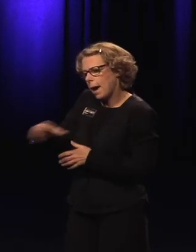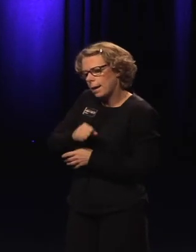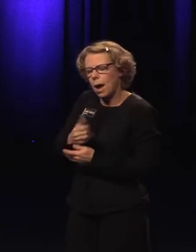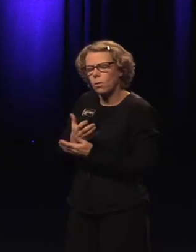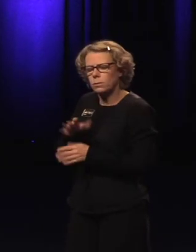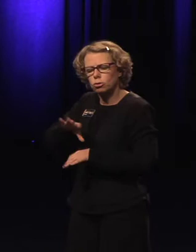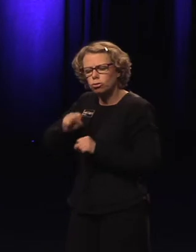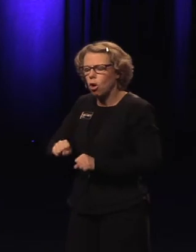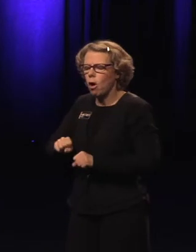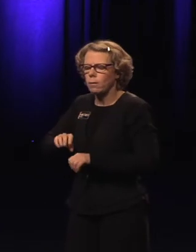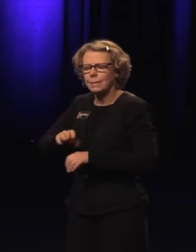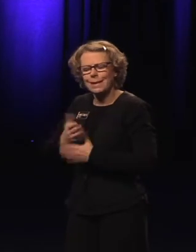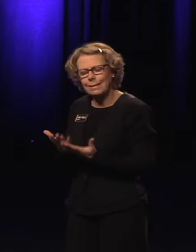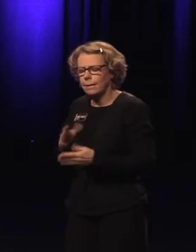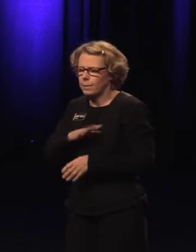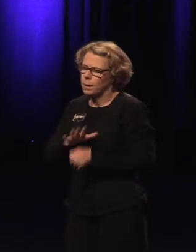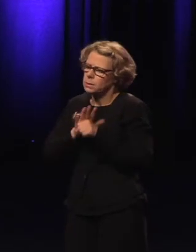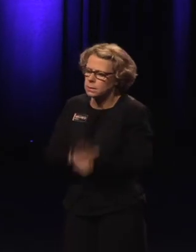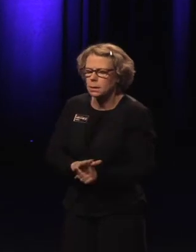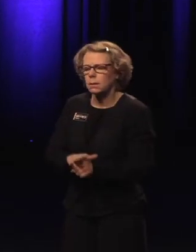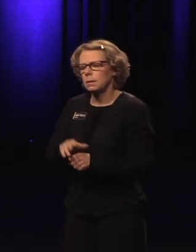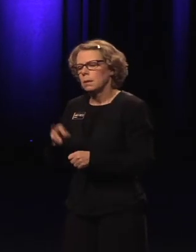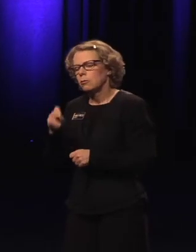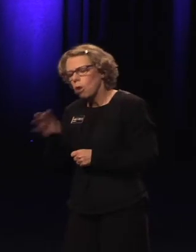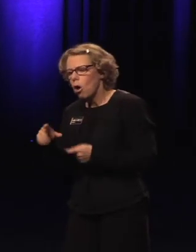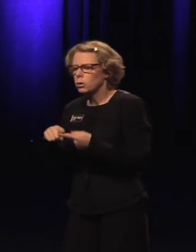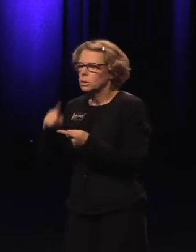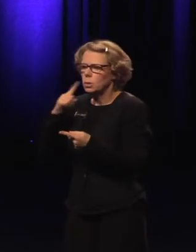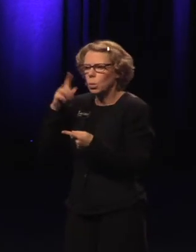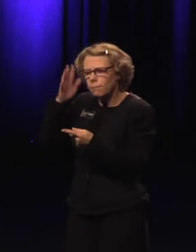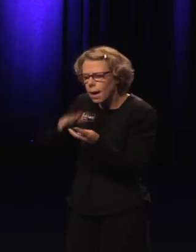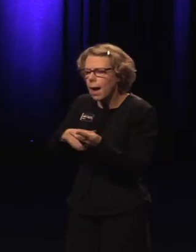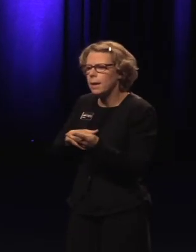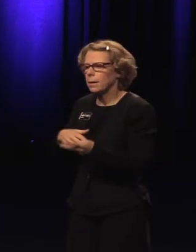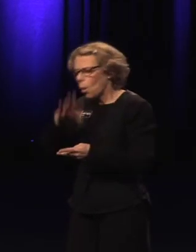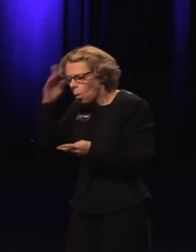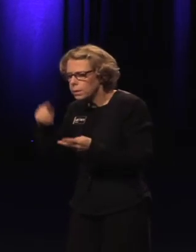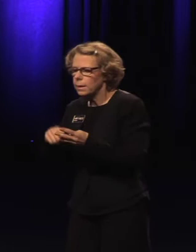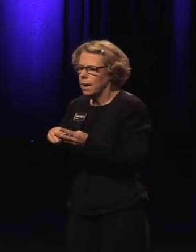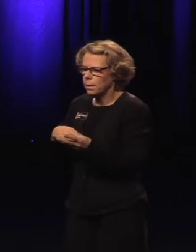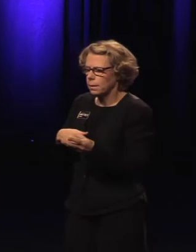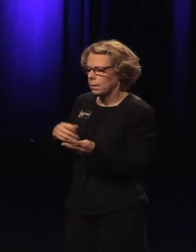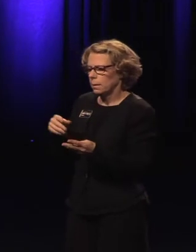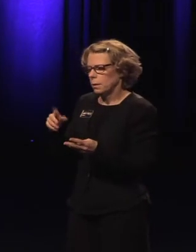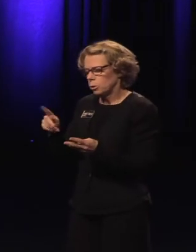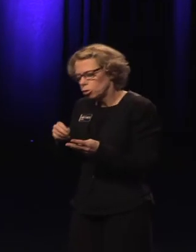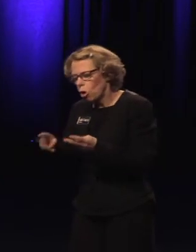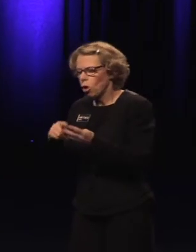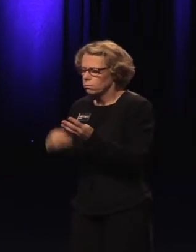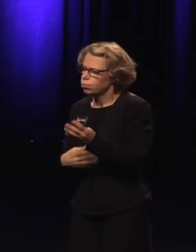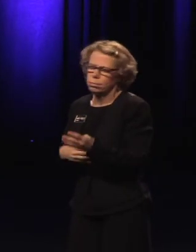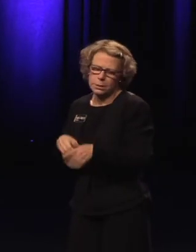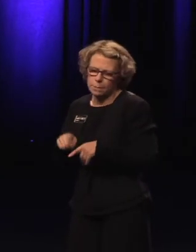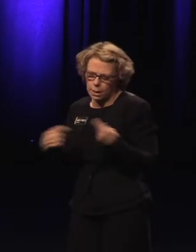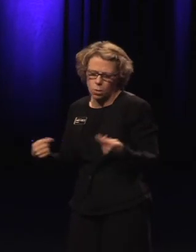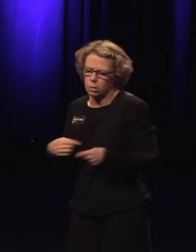based on race, class, gender, age, or other categories. Poor, rich countries, poor and